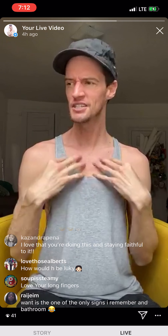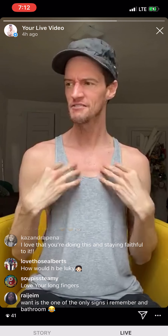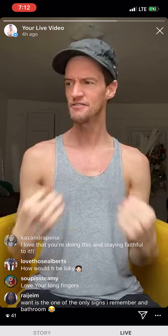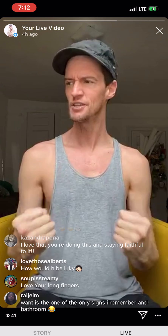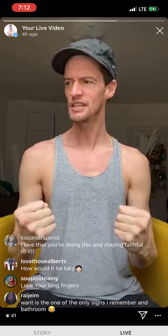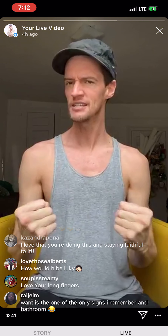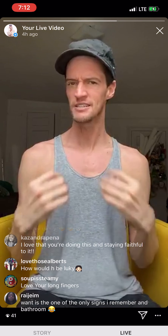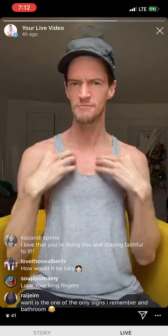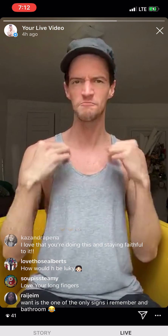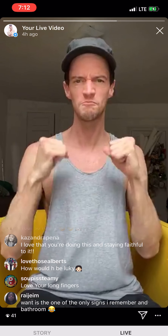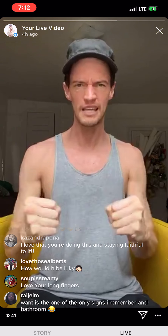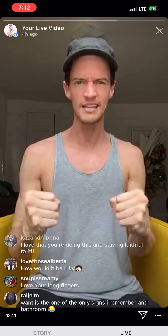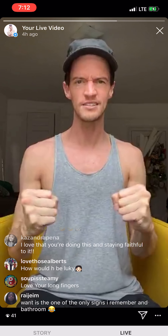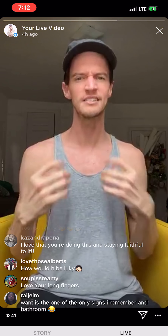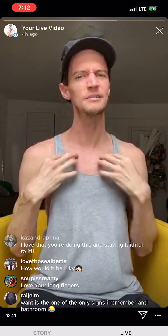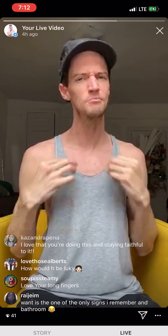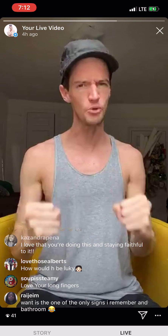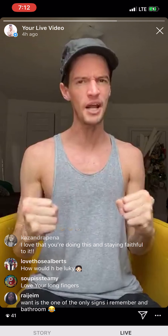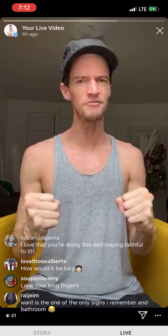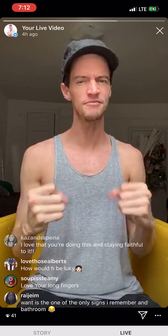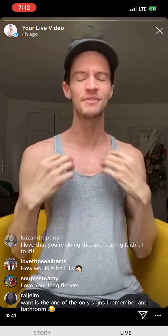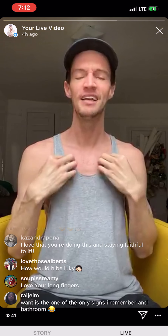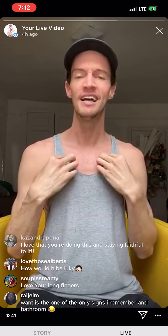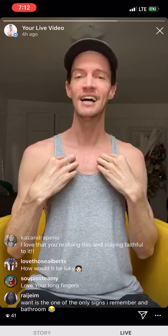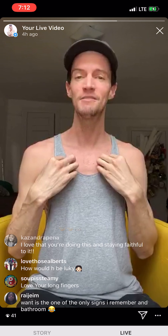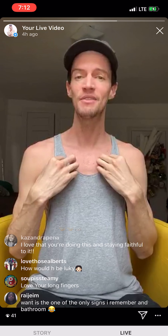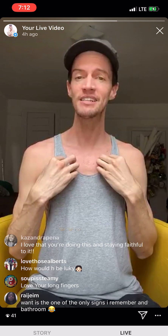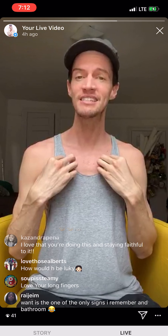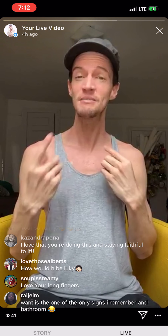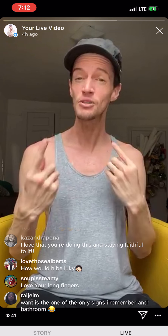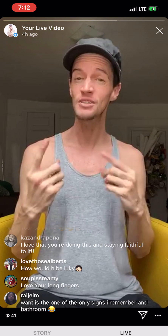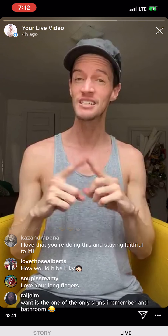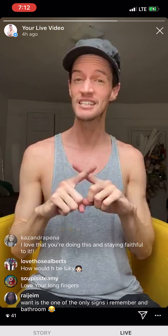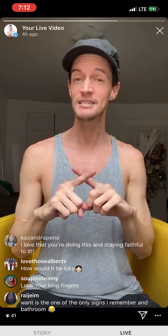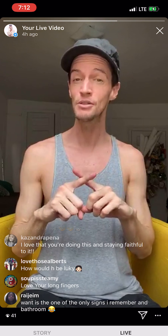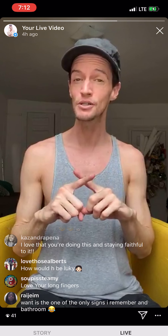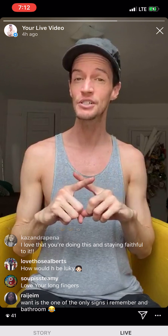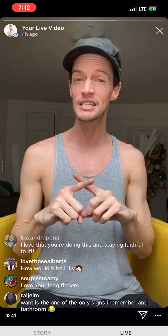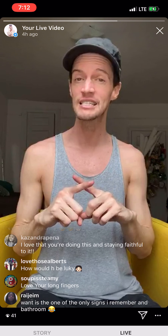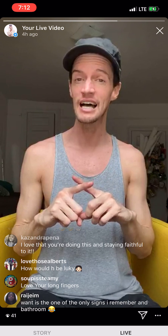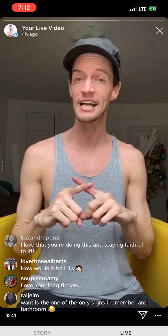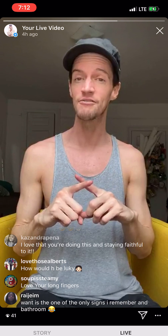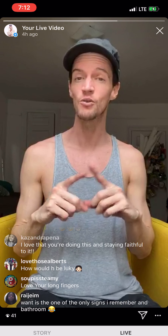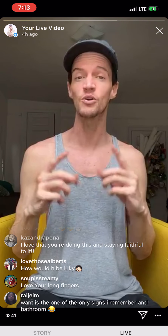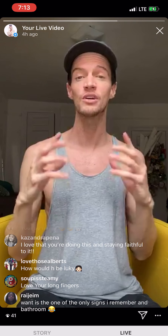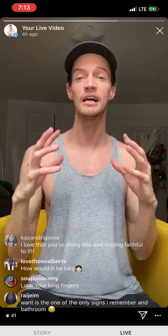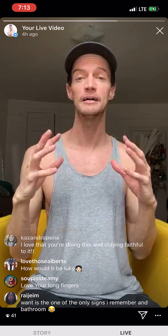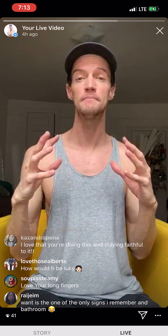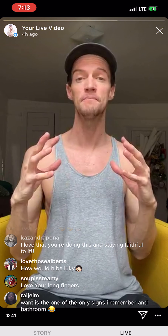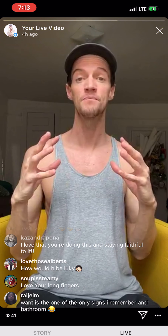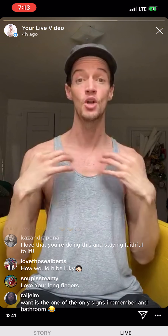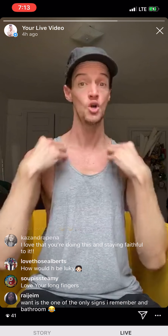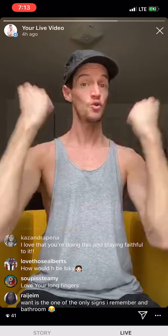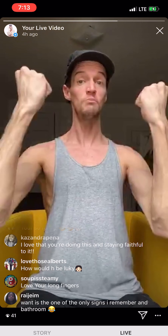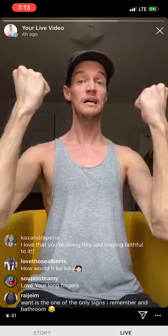fearless. Yes. It's brave. Um, that's similar, similar to the sign for, um, robust,